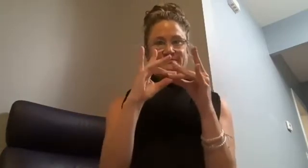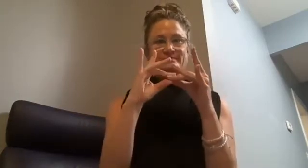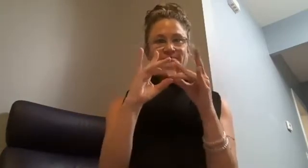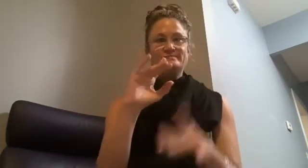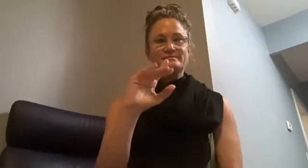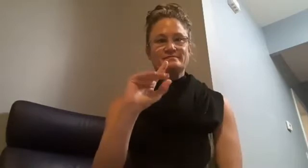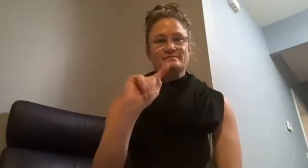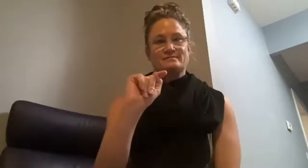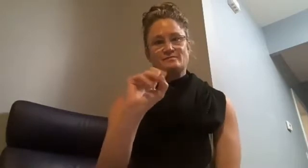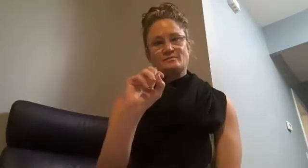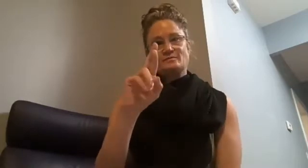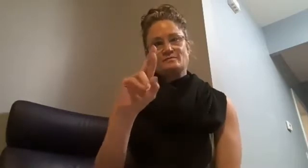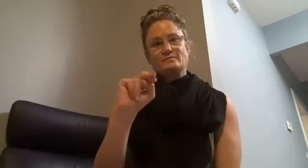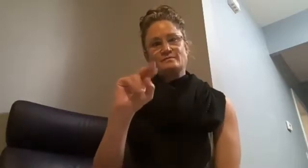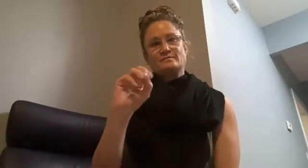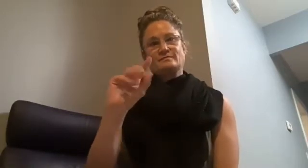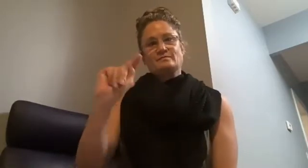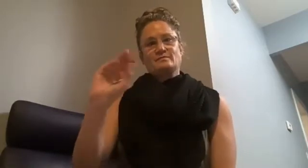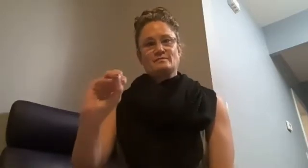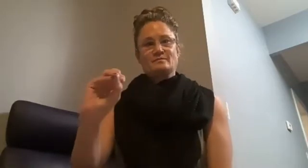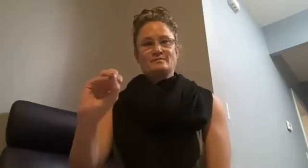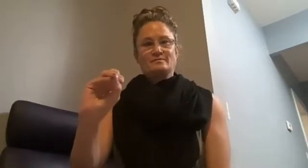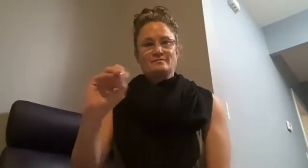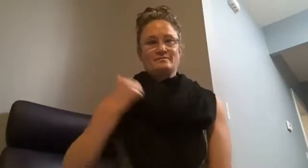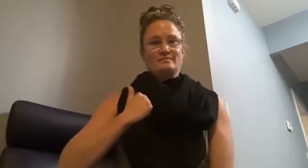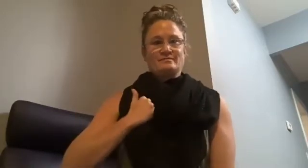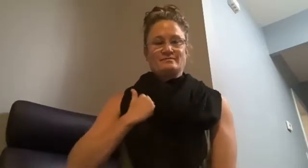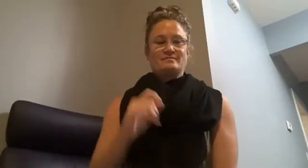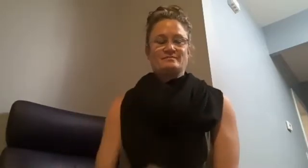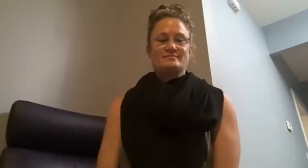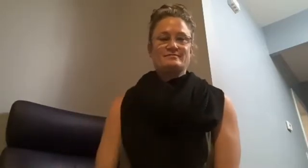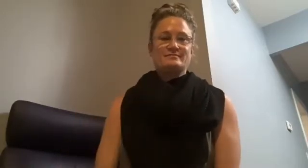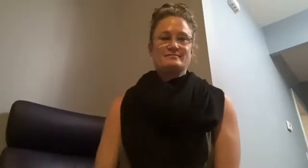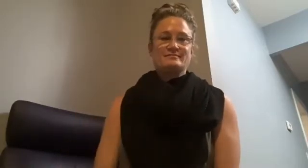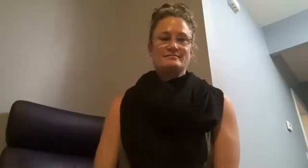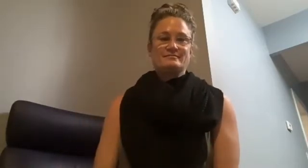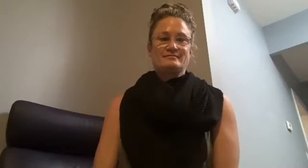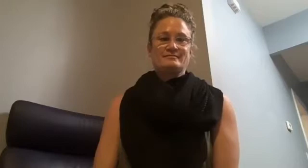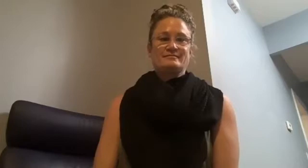Ontario, and the committee is pleased to introduce Josh H.